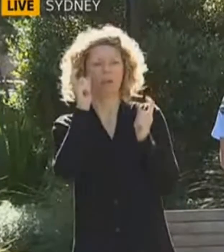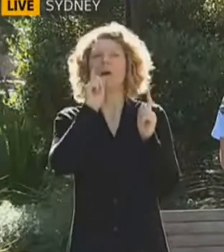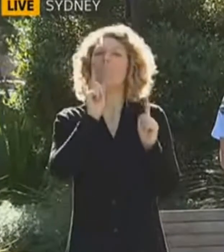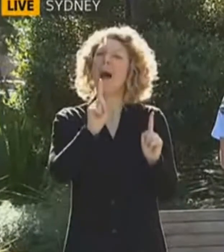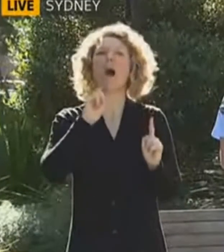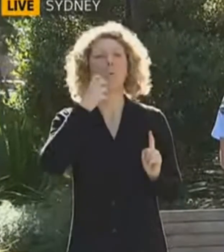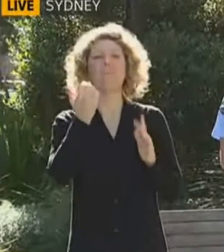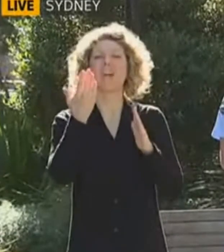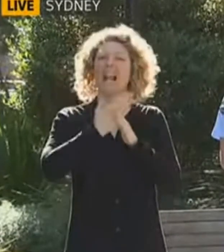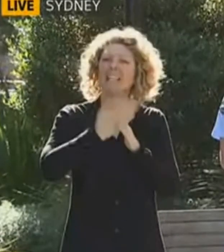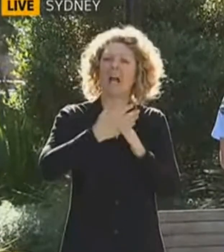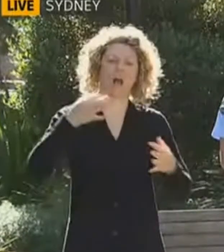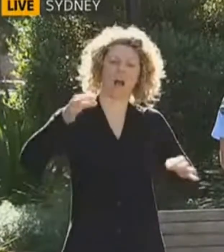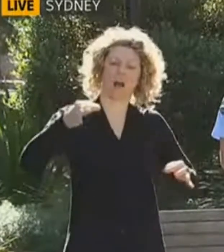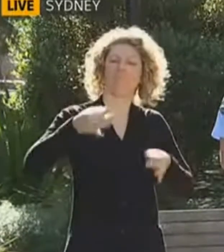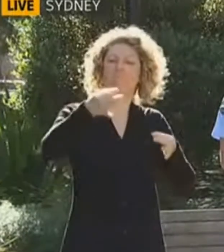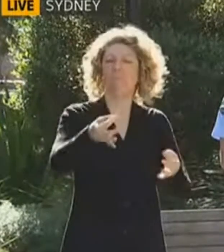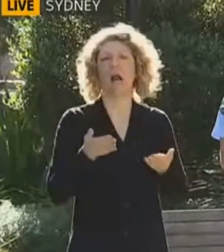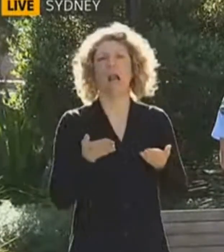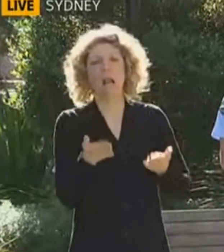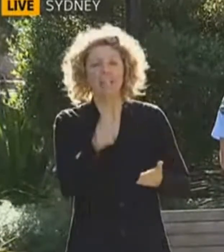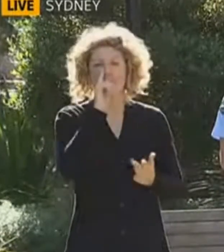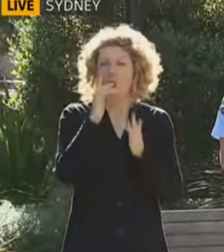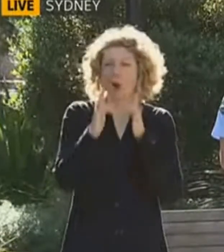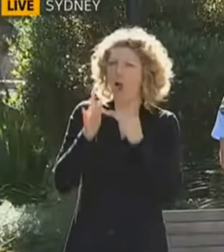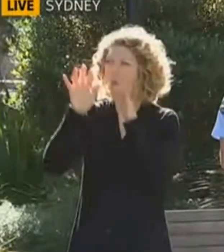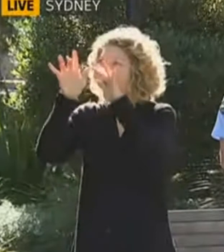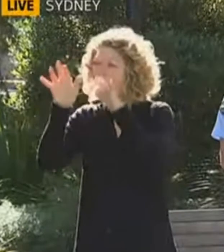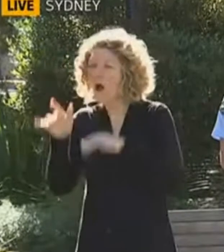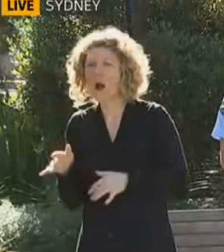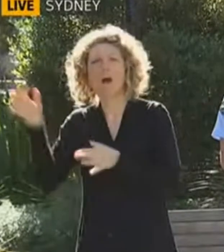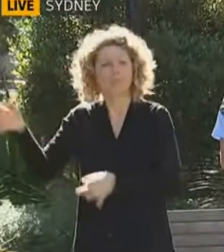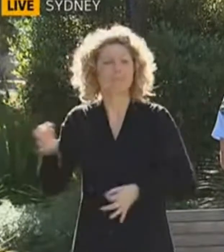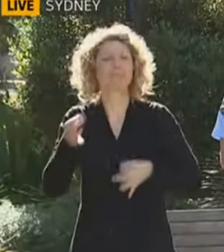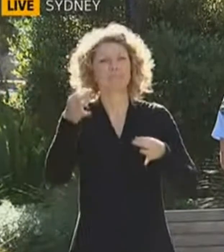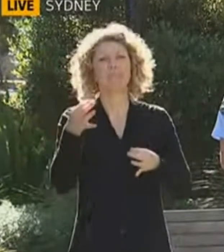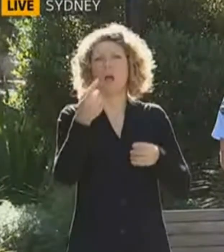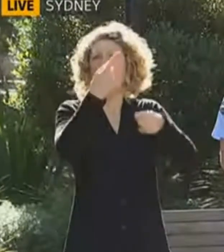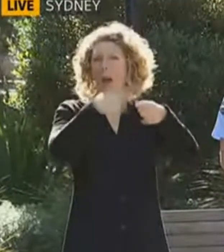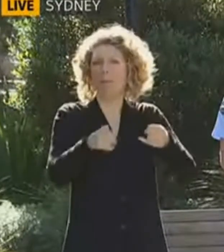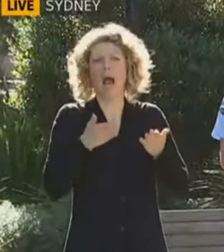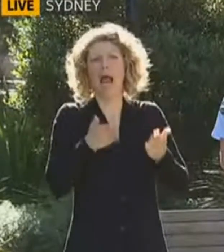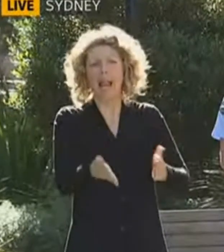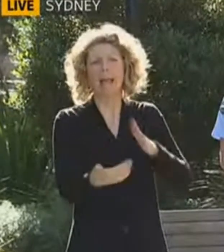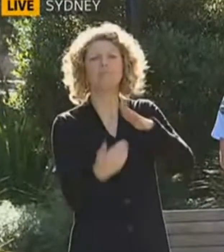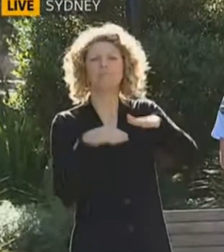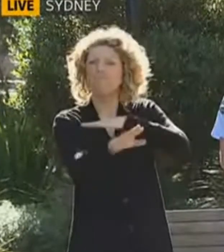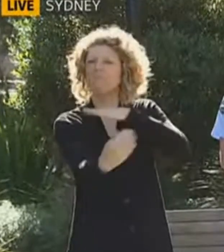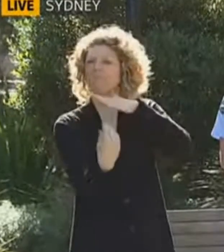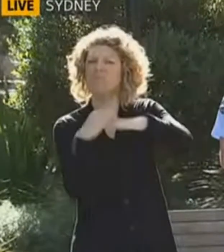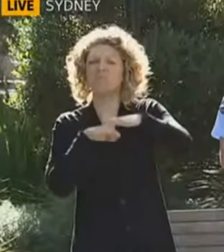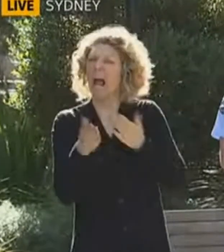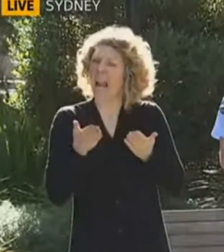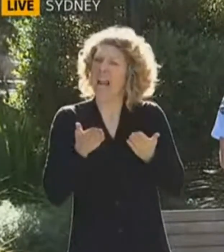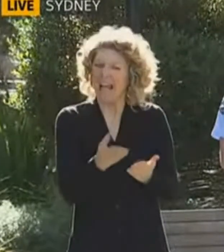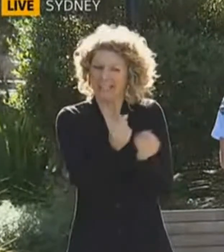Service New South Wales will be able to do that online and make it easy as possible for people who live in those communities. But I do want to stress, what